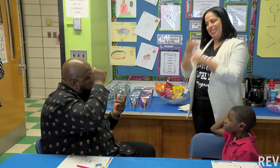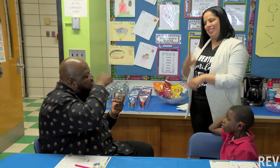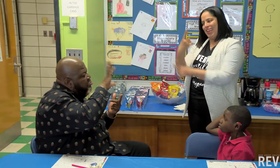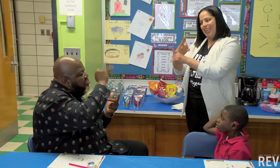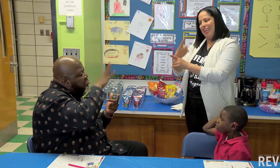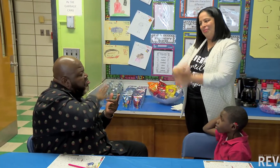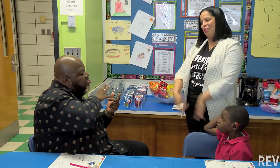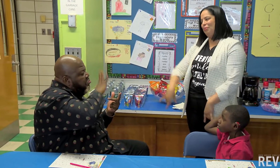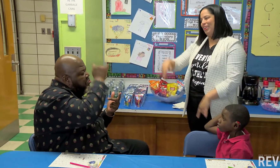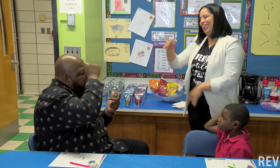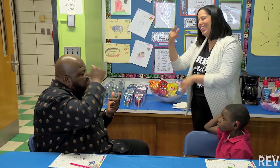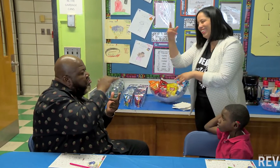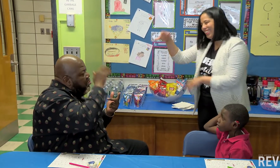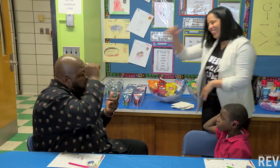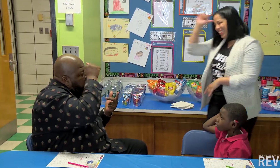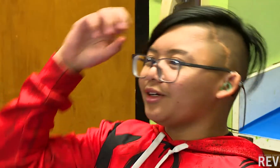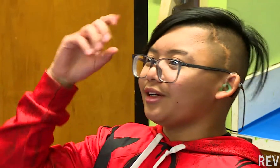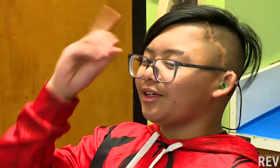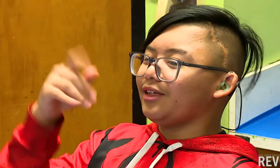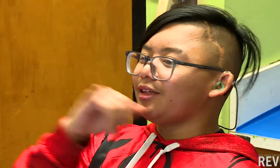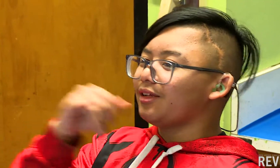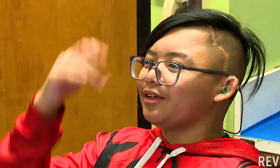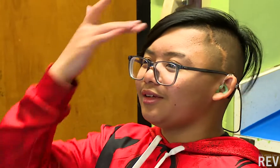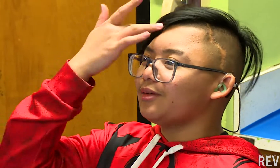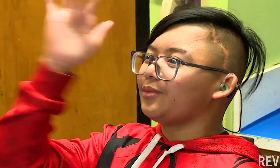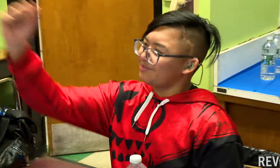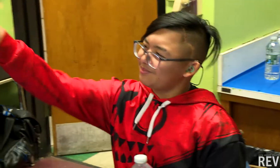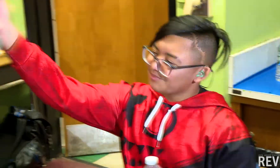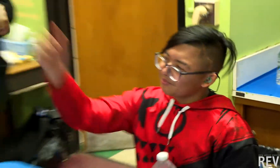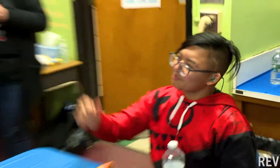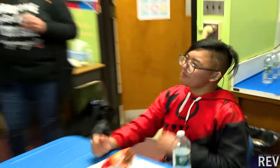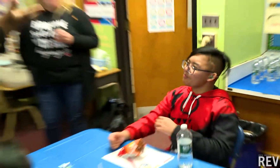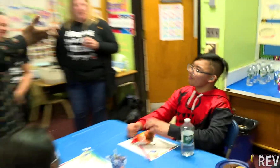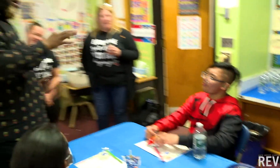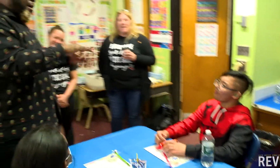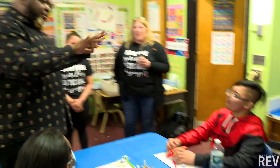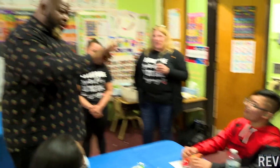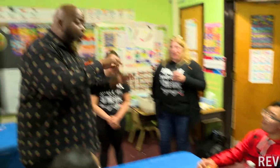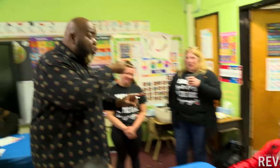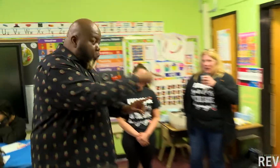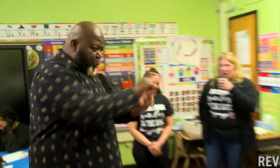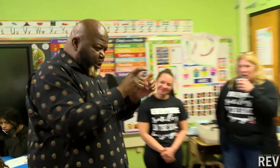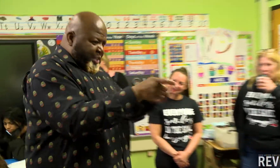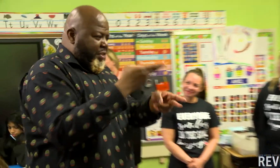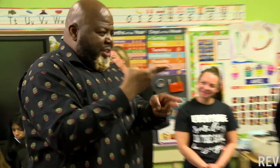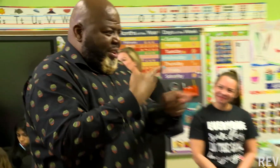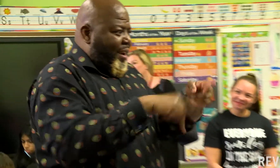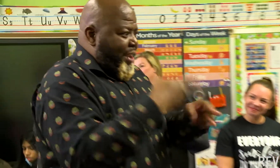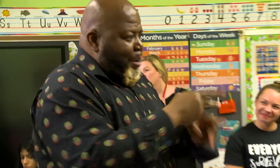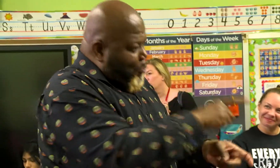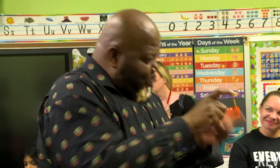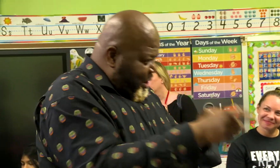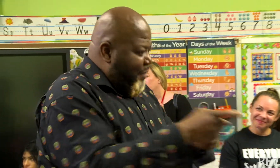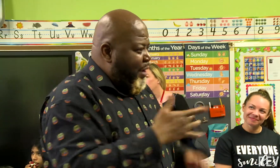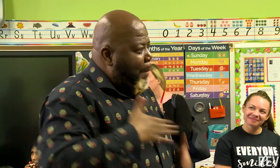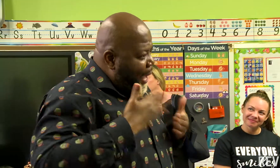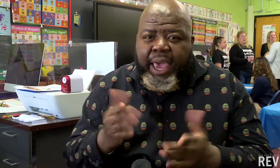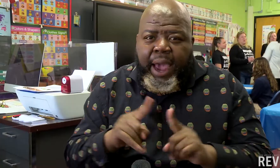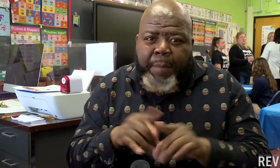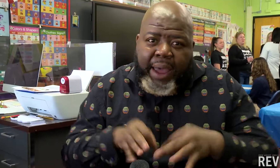always an honor and privilege to come back to share with the students and faculty and everyone here about